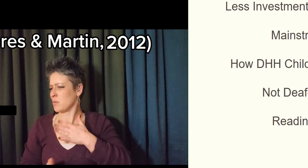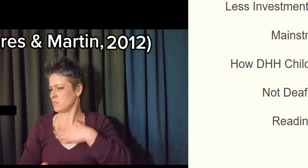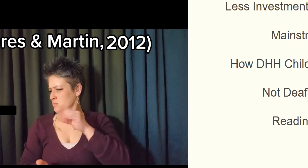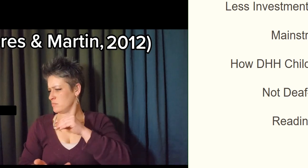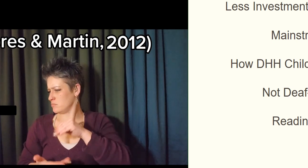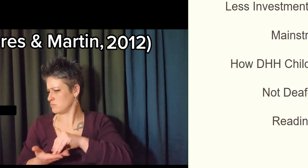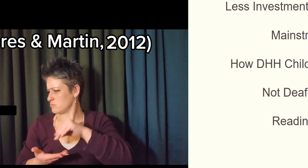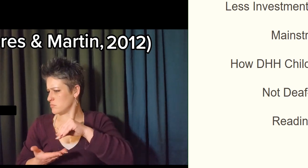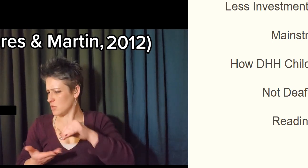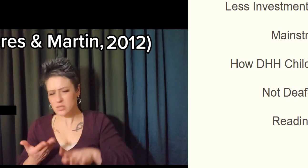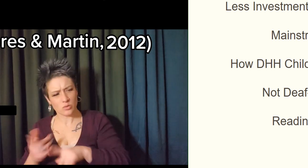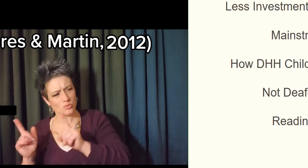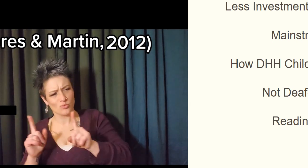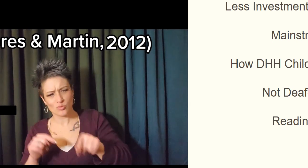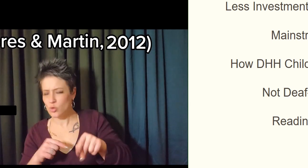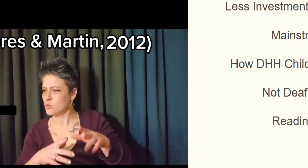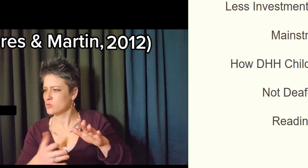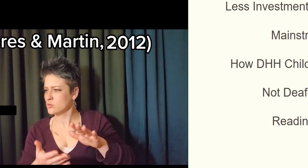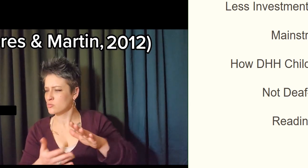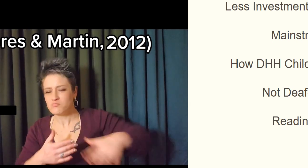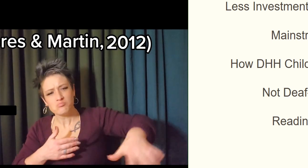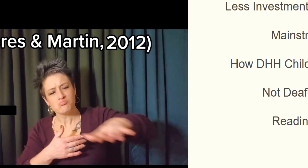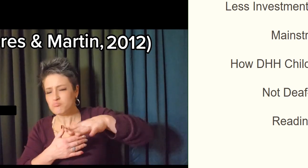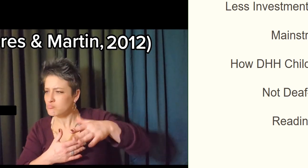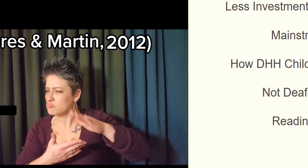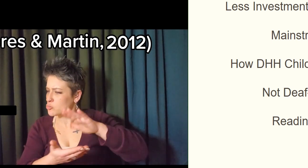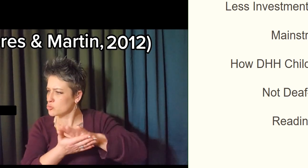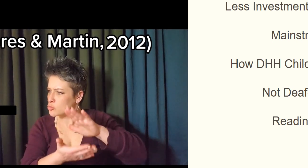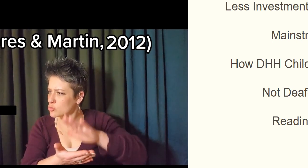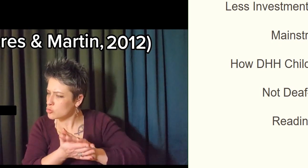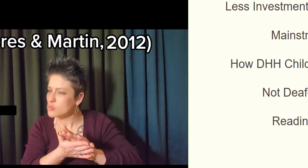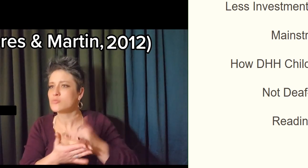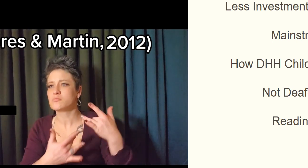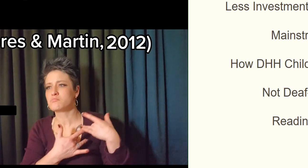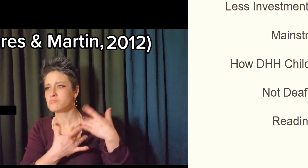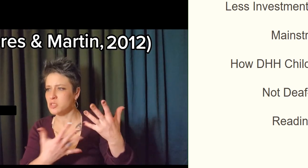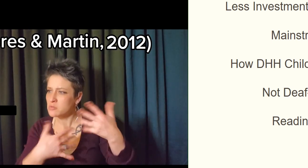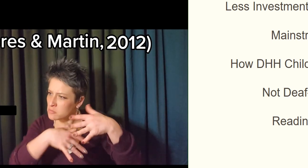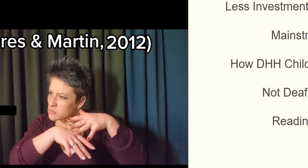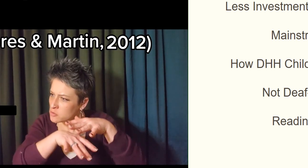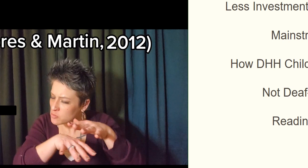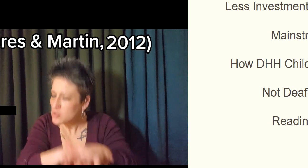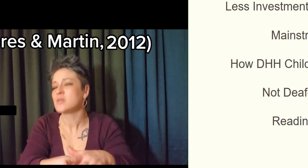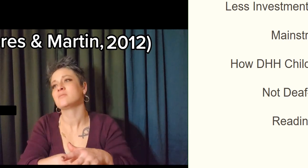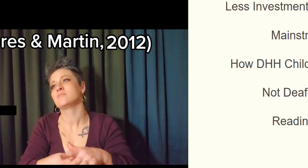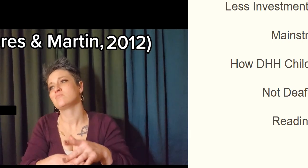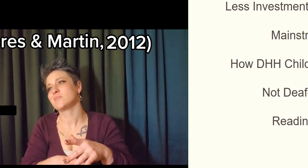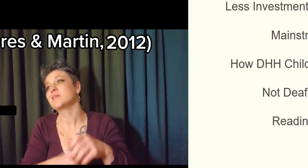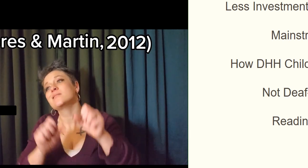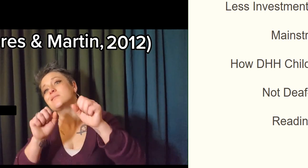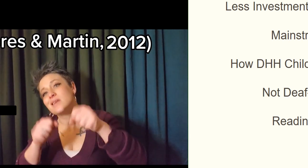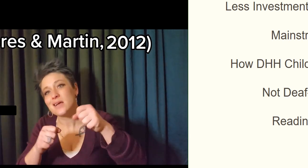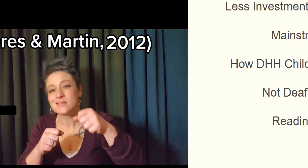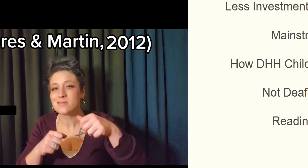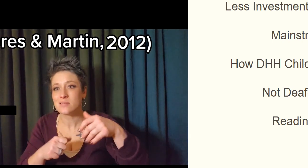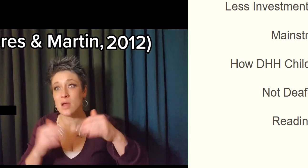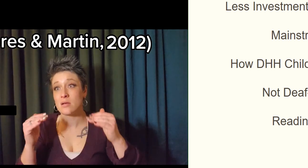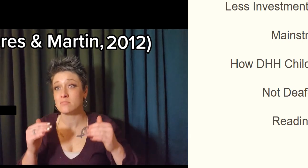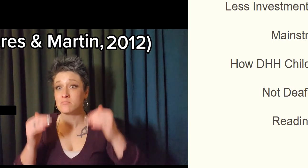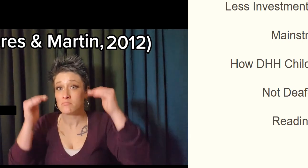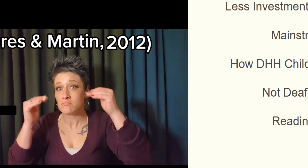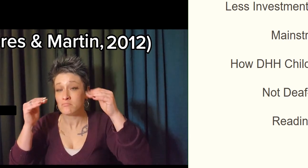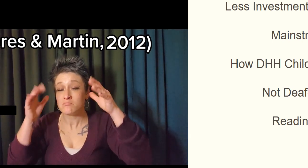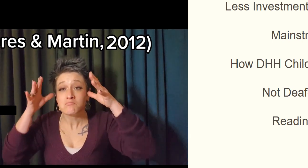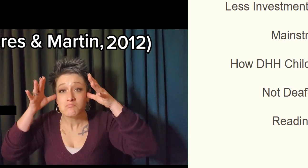But because most parents see, oh, okay, I have a student going to a neighborhood school, they're mainstreamed,